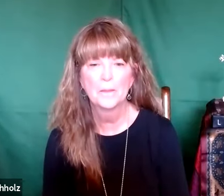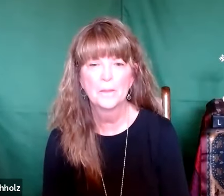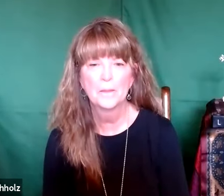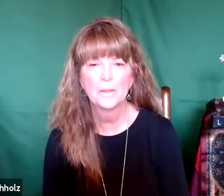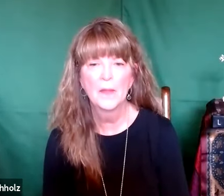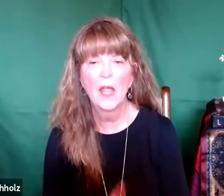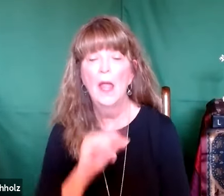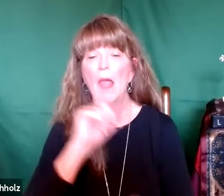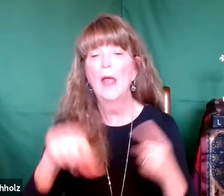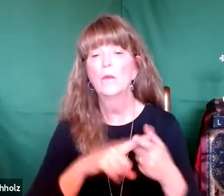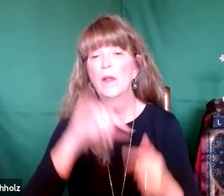everyone.